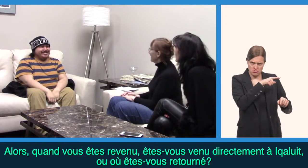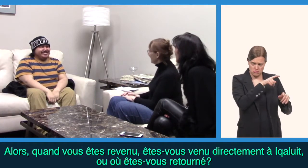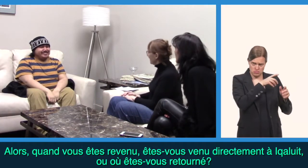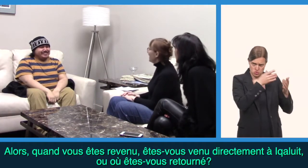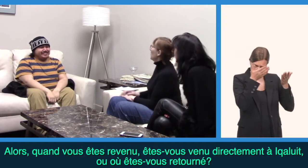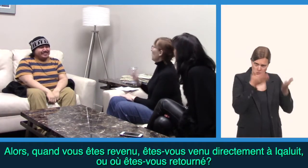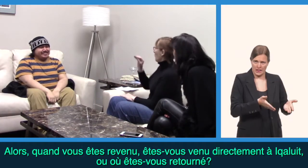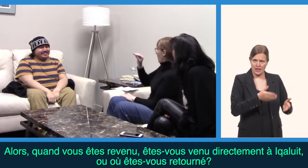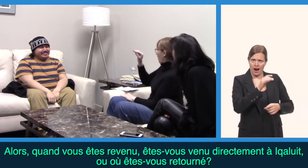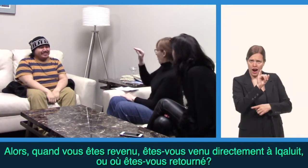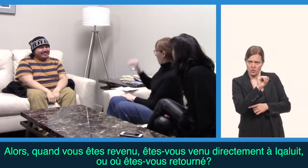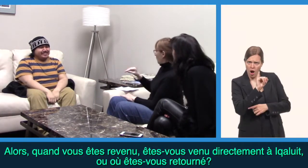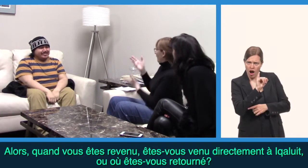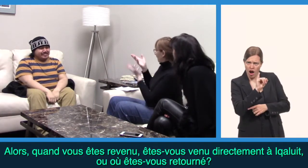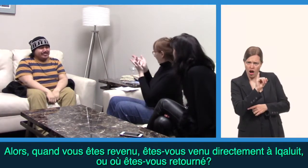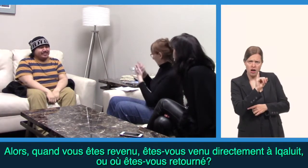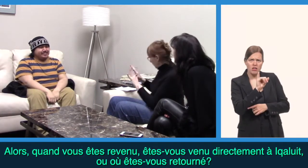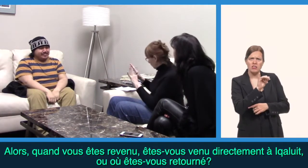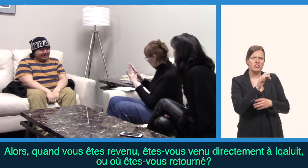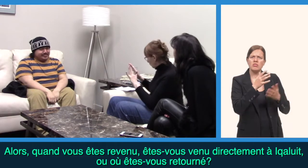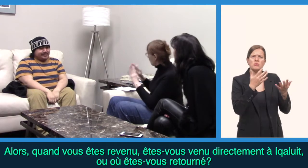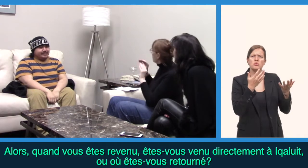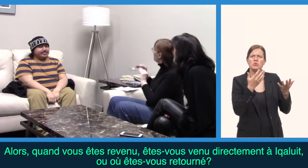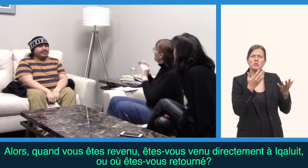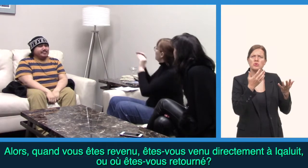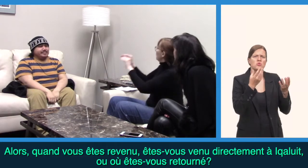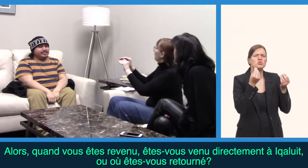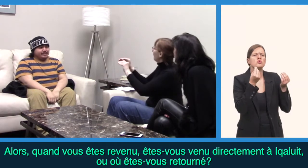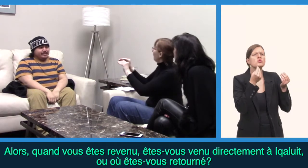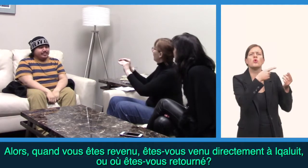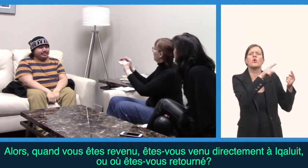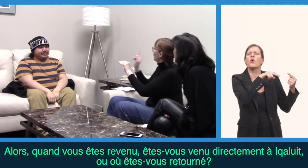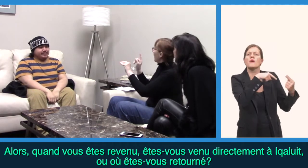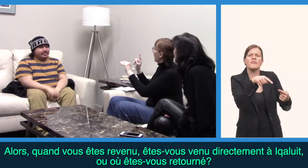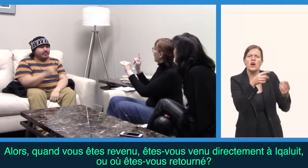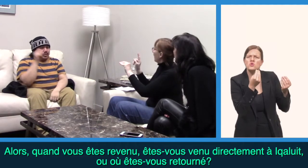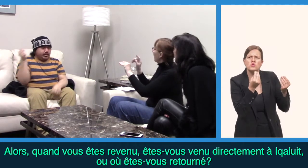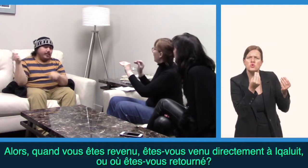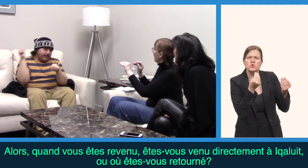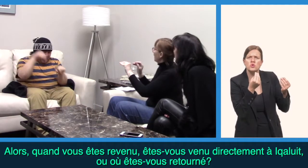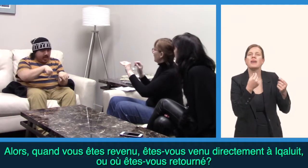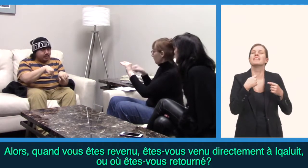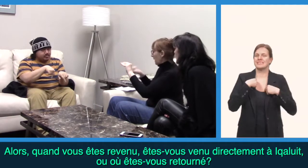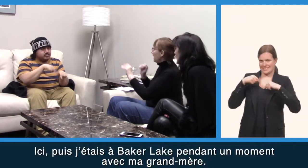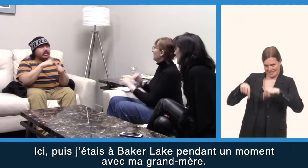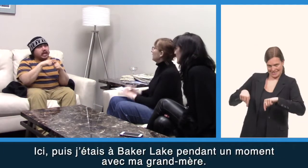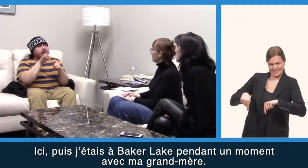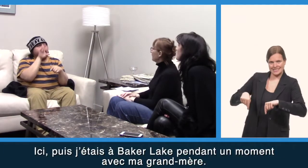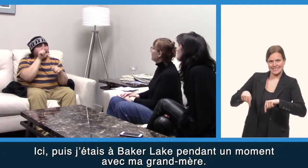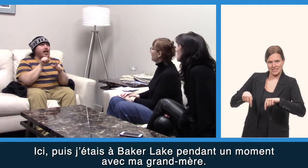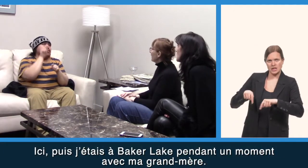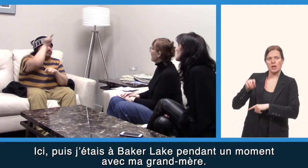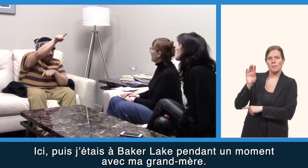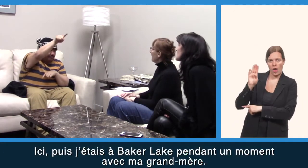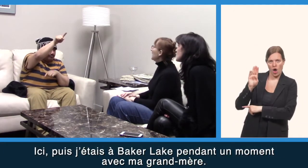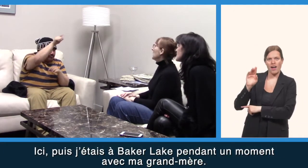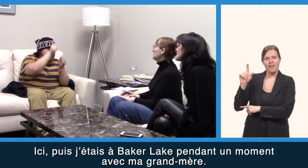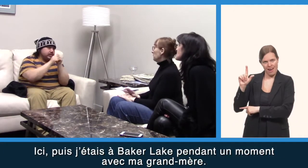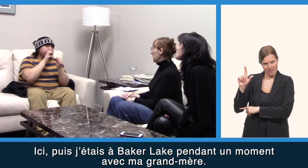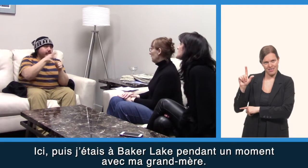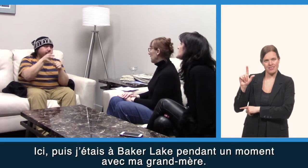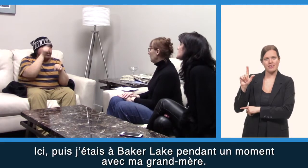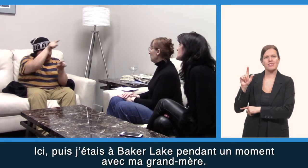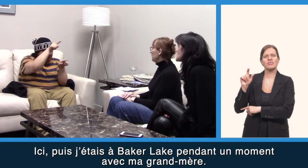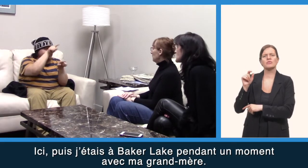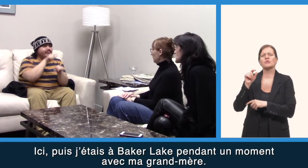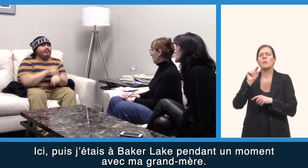did you come straight back to Iqaluit, or where did you return to? Back here. Mm-hmm. Then I was